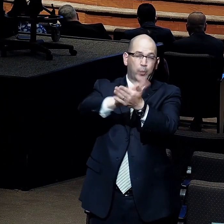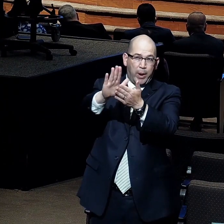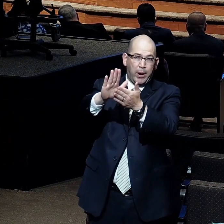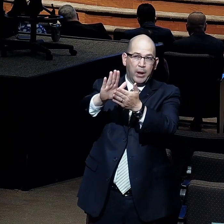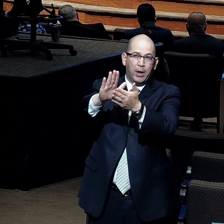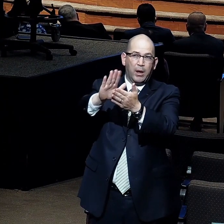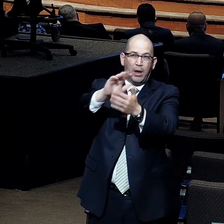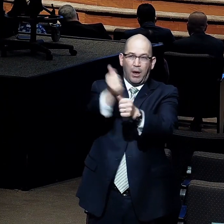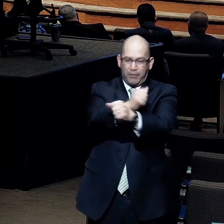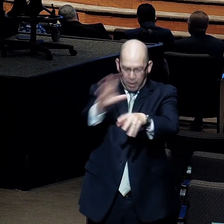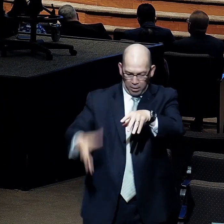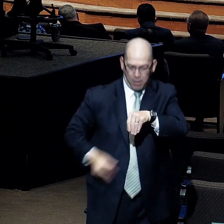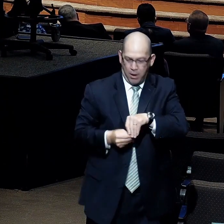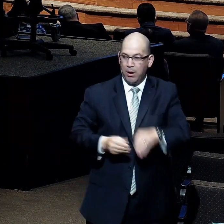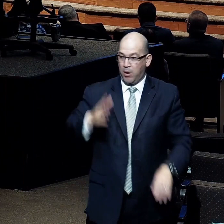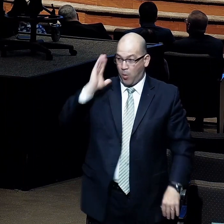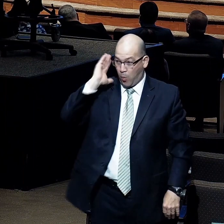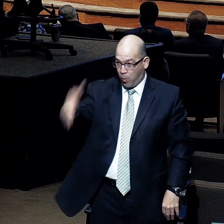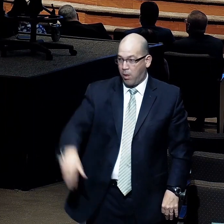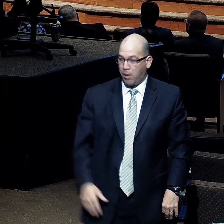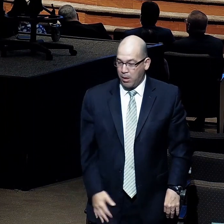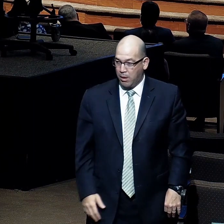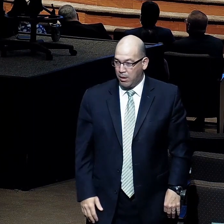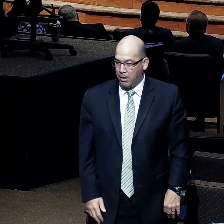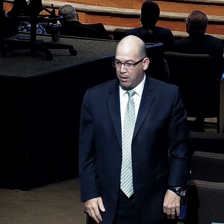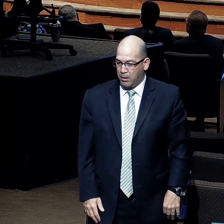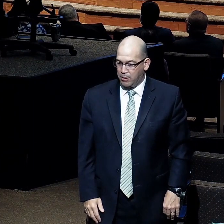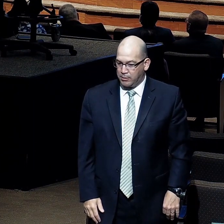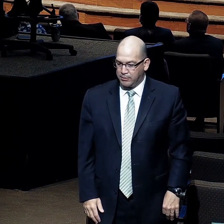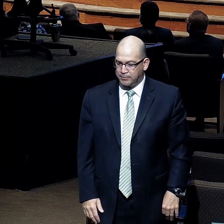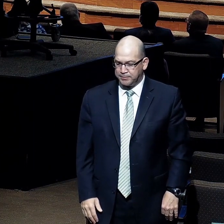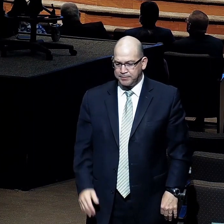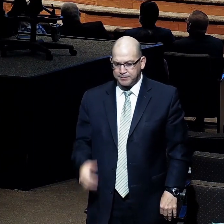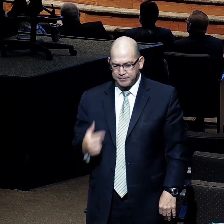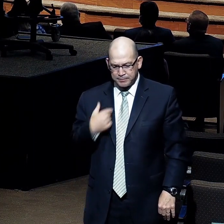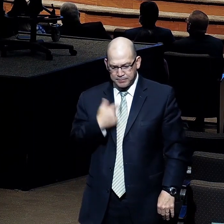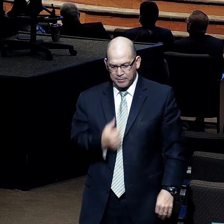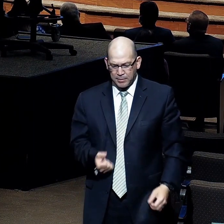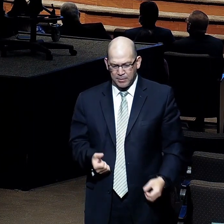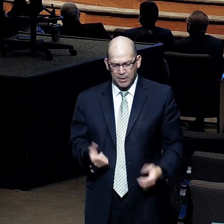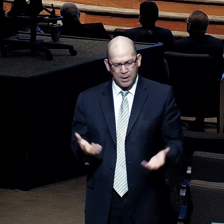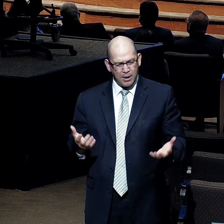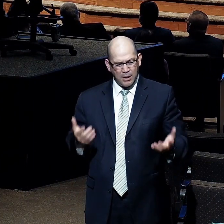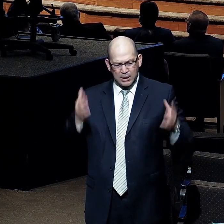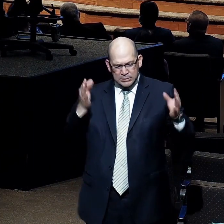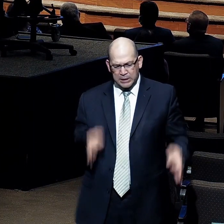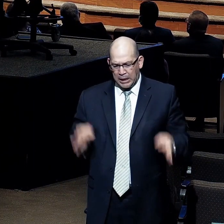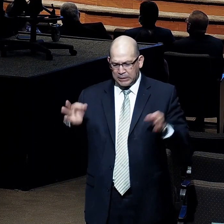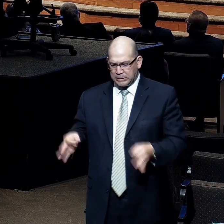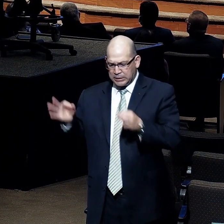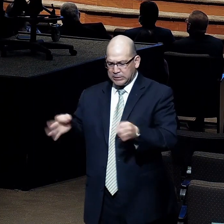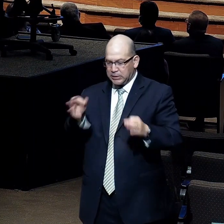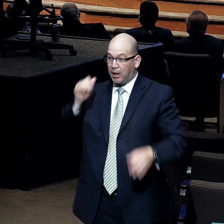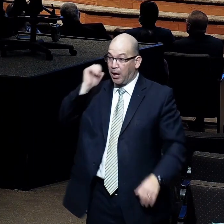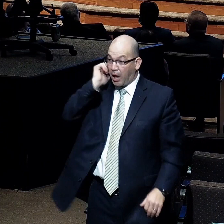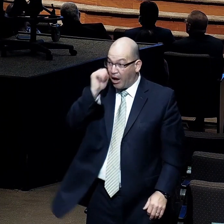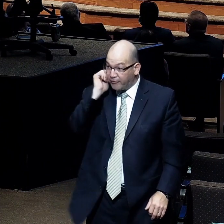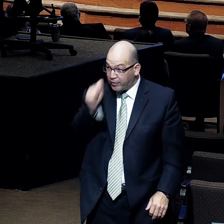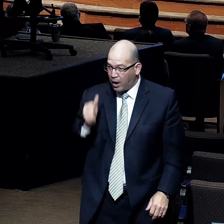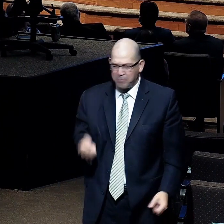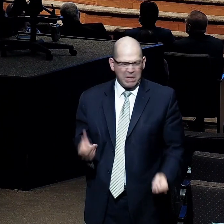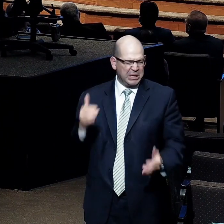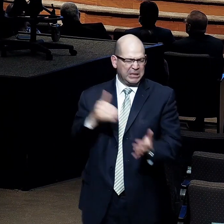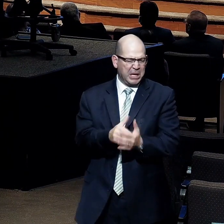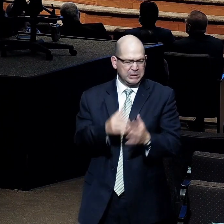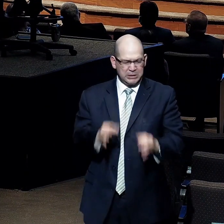things shall be added unto you." We make thousands of decisions every day, literally thousands.